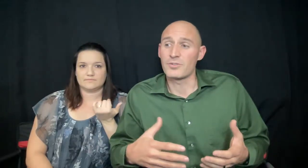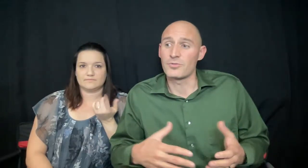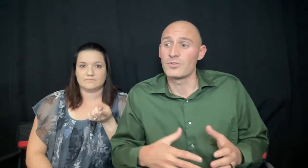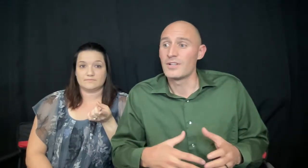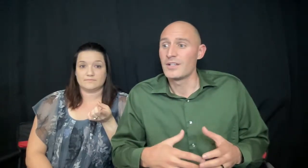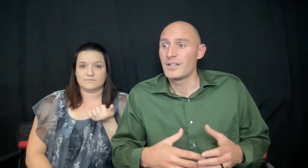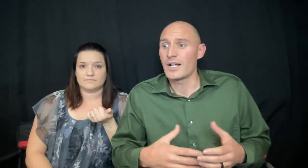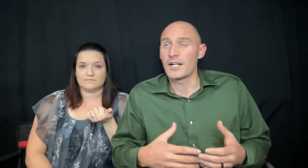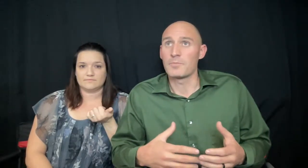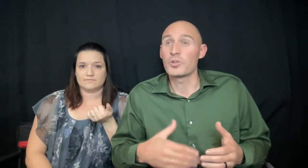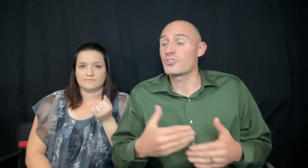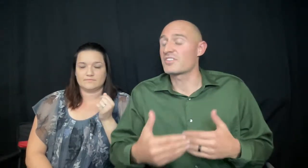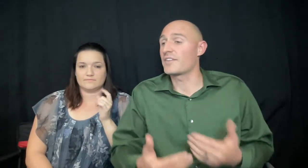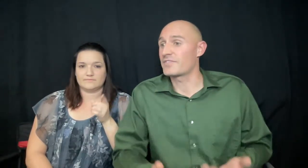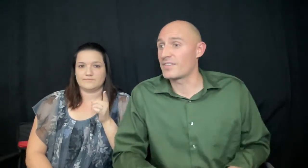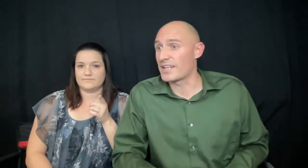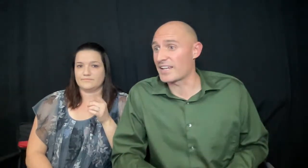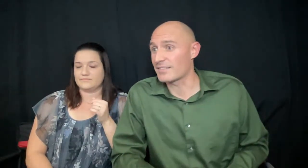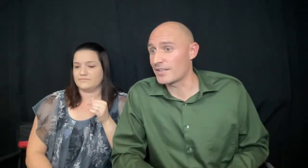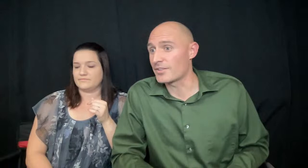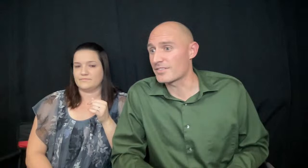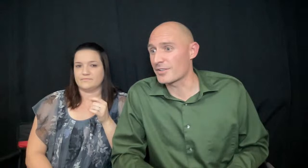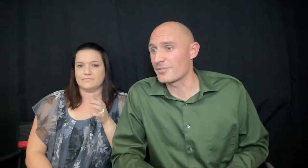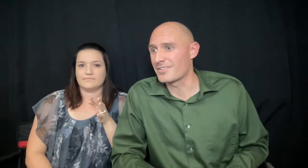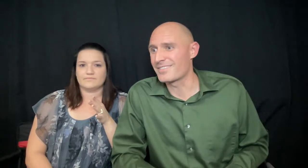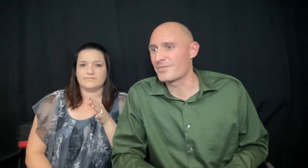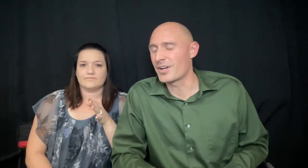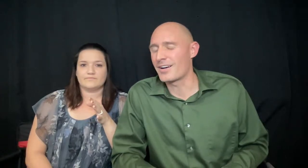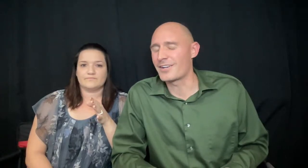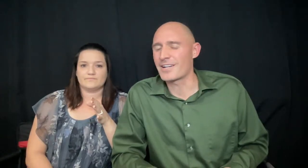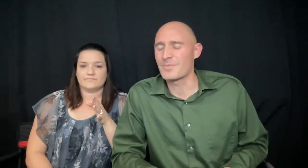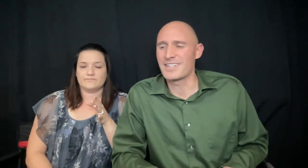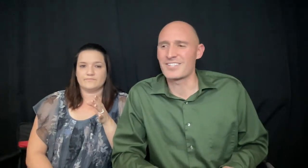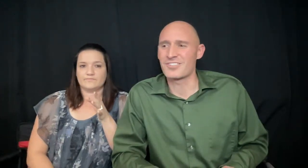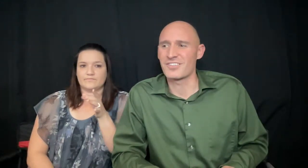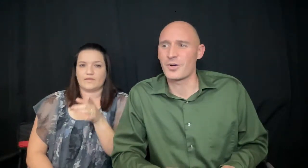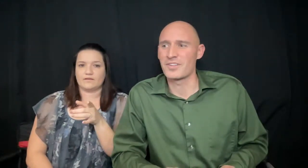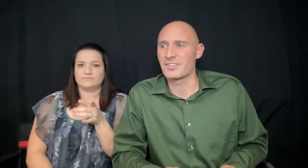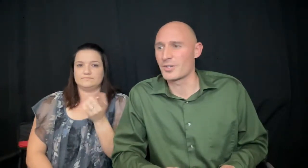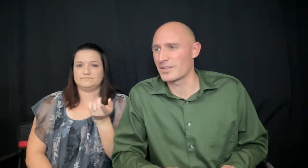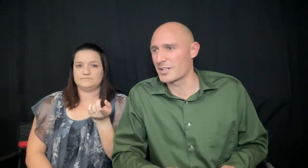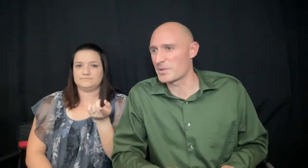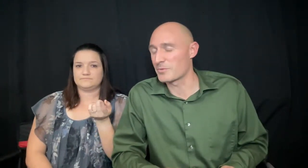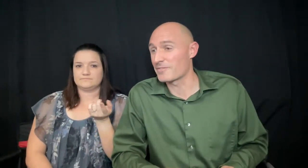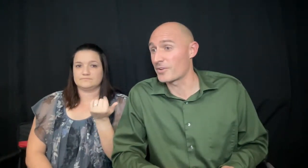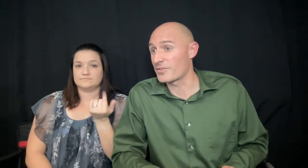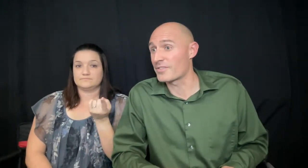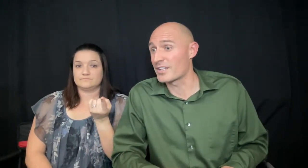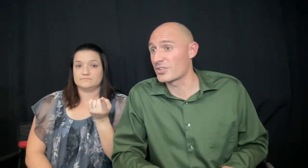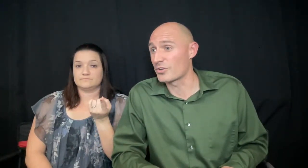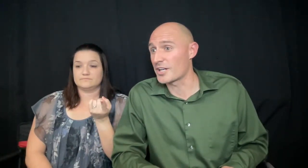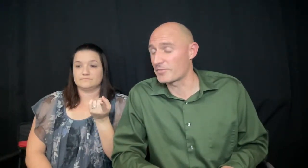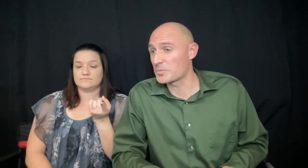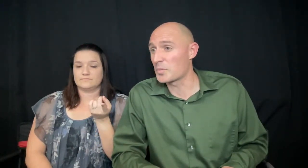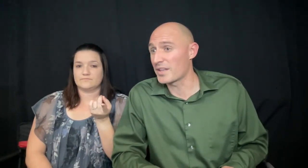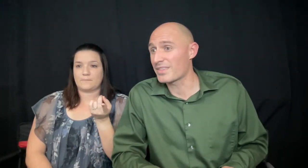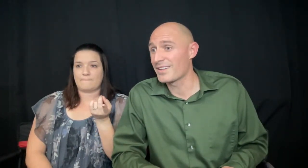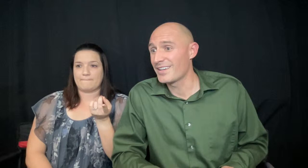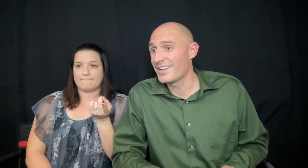you push yourself to the next level. So our recommendation is always to go a little bit more further than you're comfortable with, and the